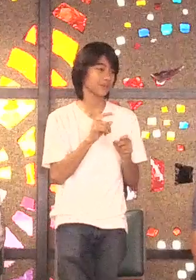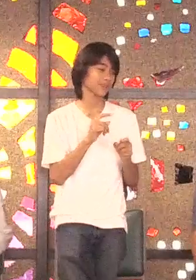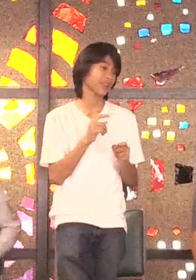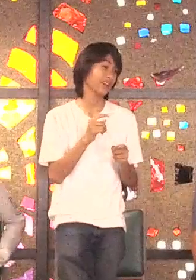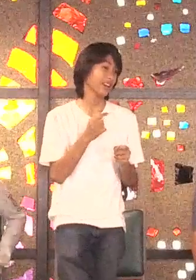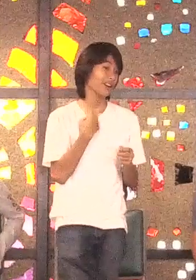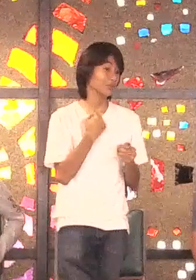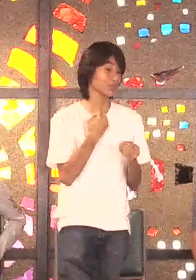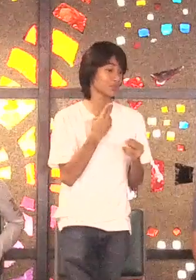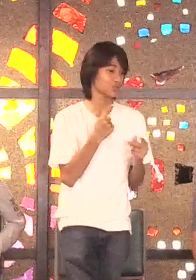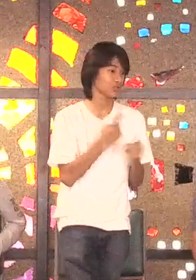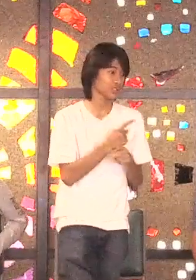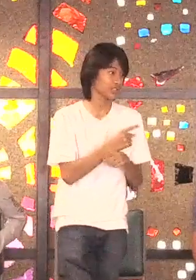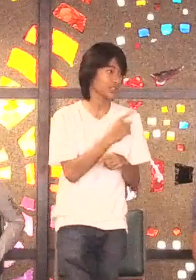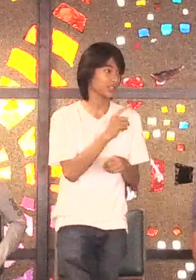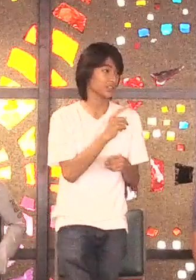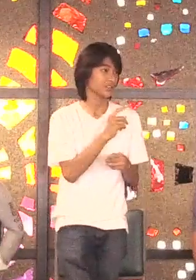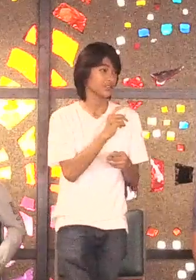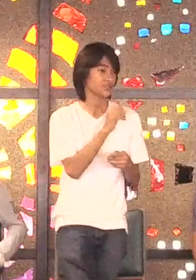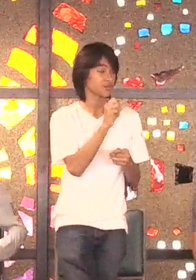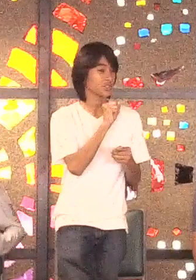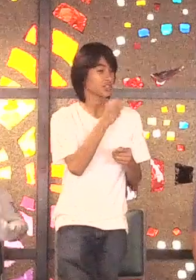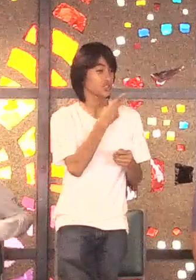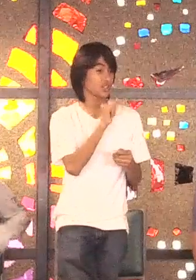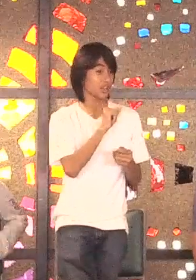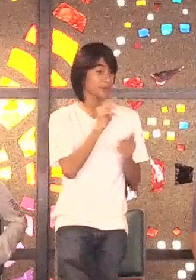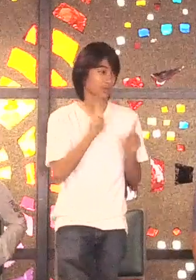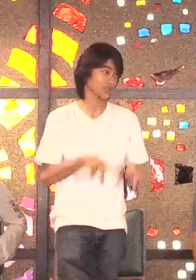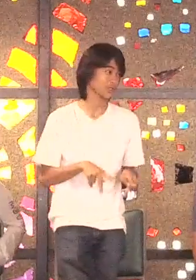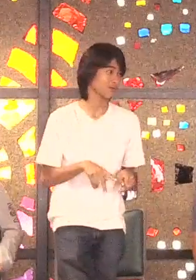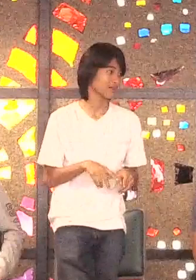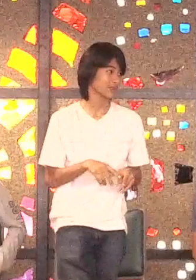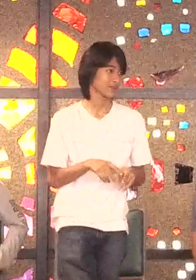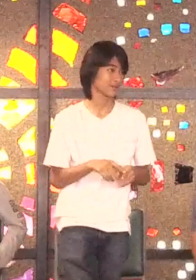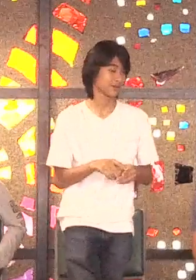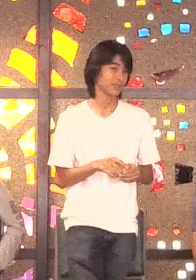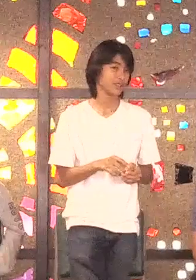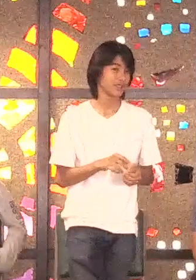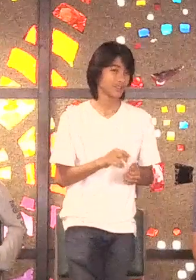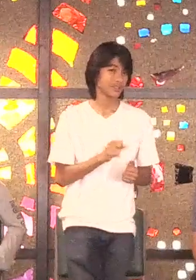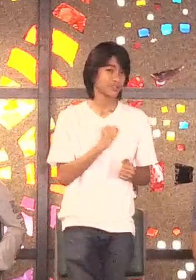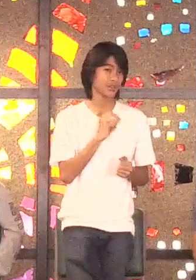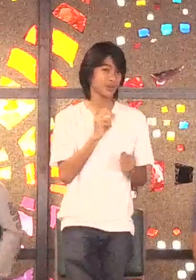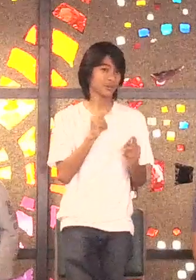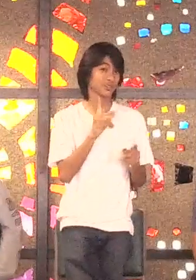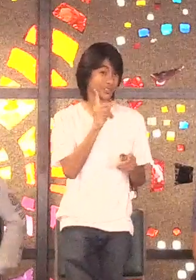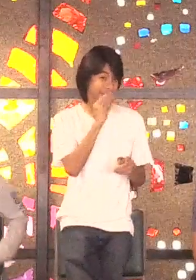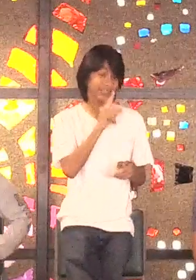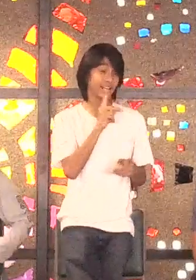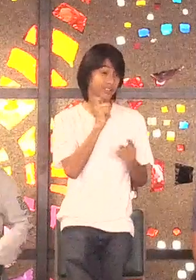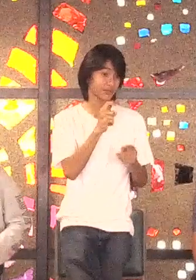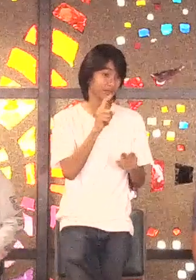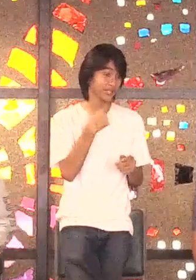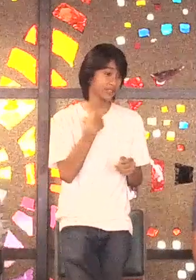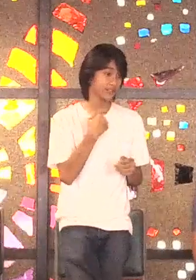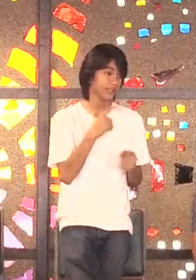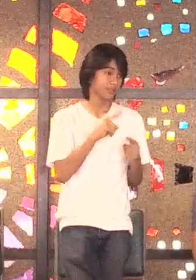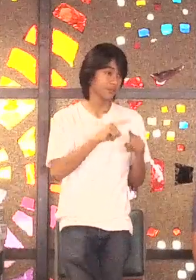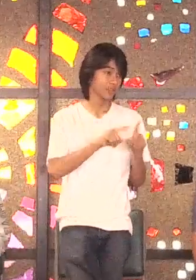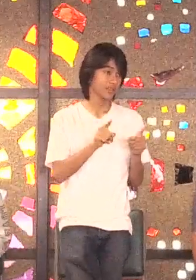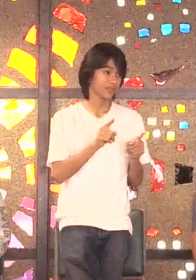question. I was usually the shy person. So people did ask